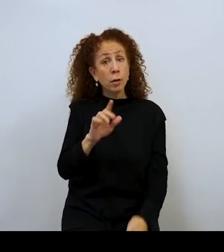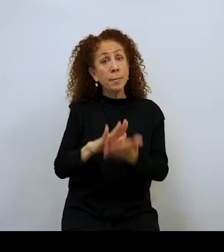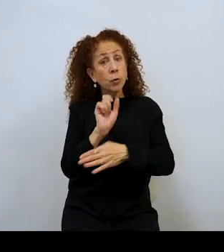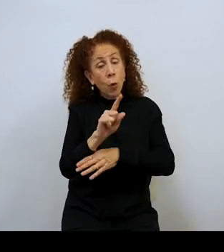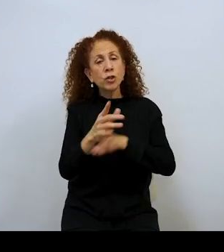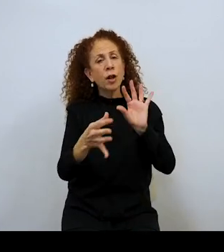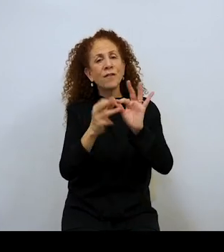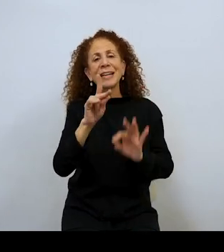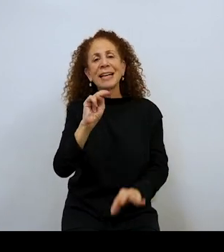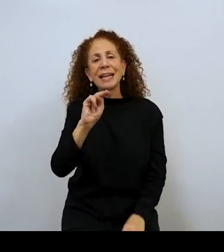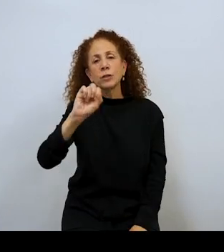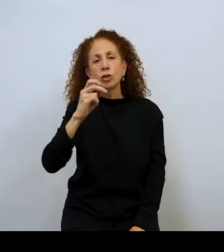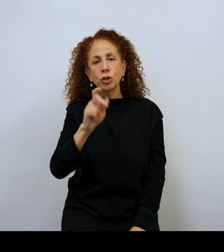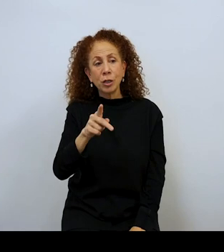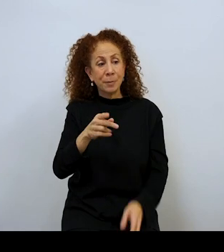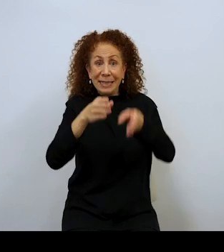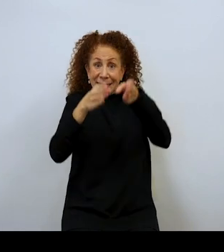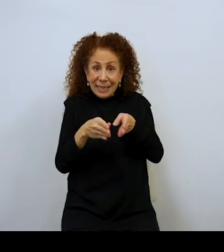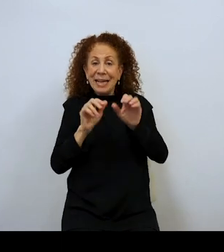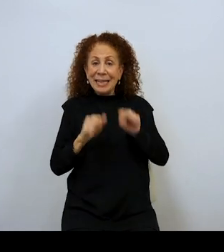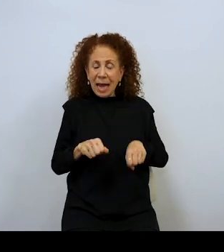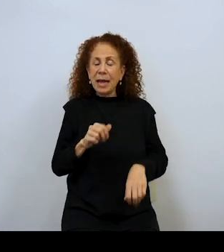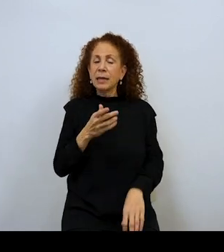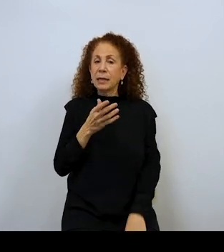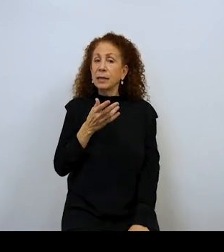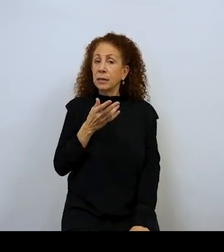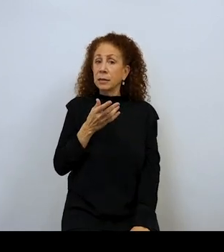of kinship, that he is able to not be